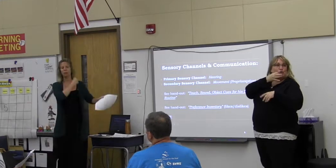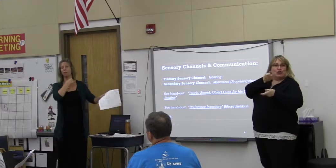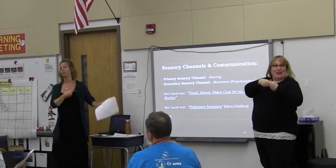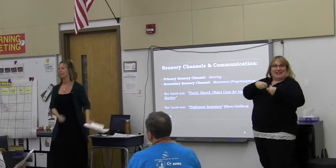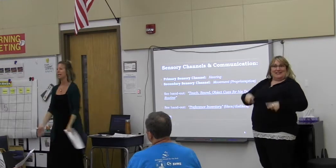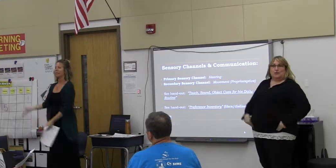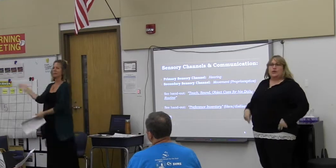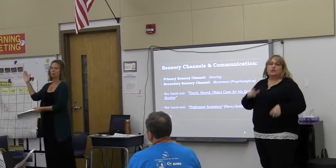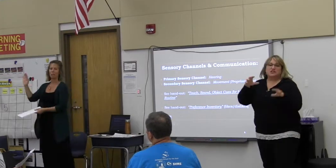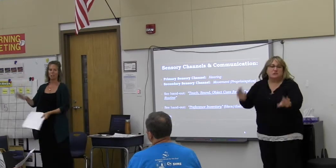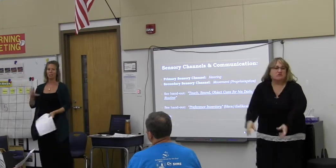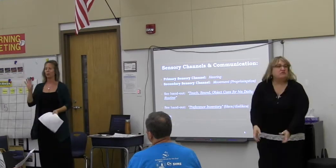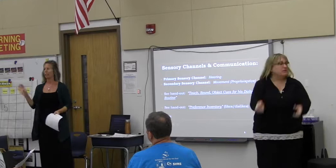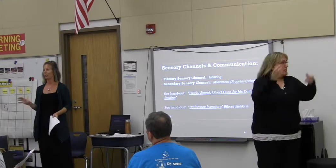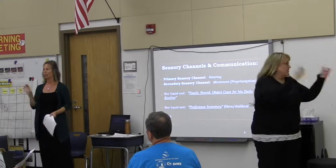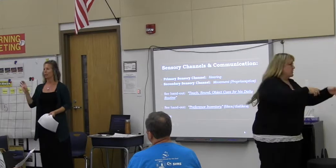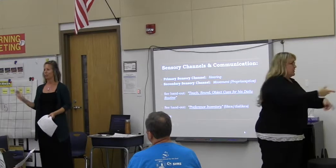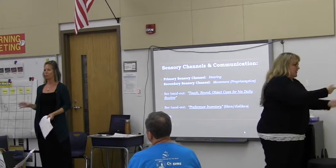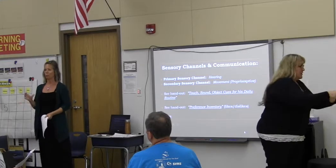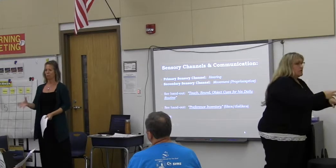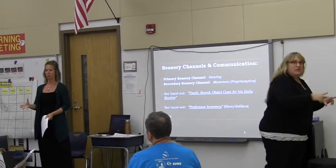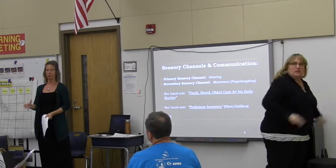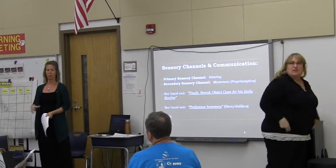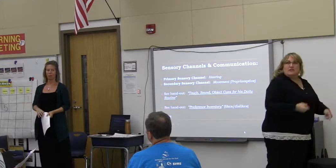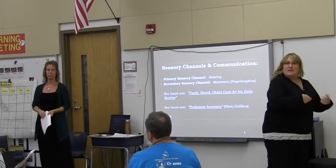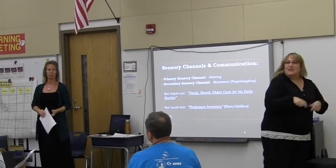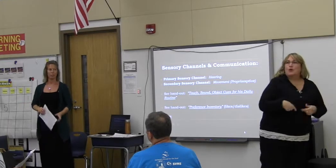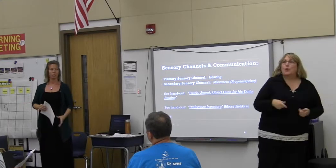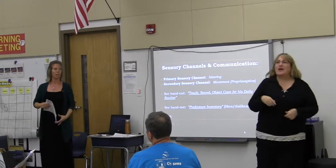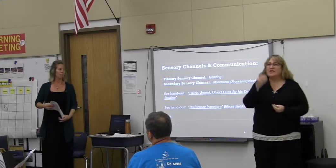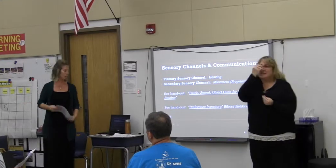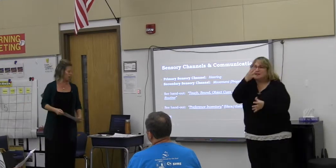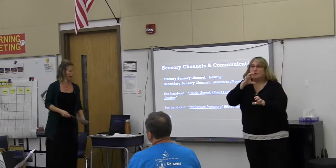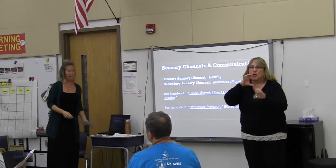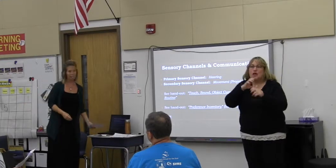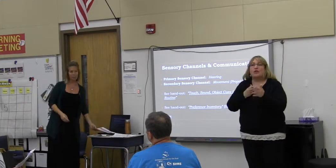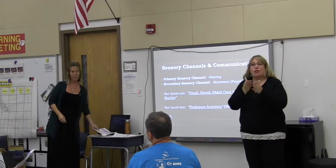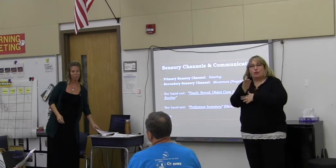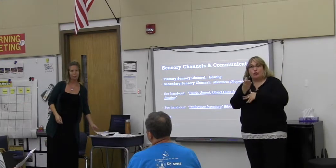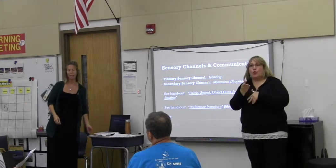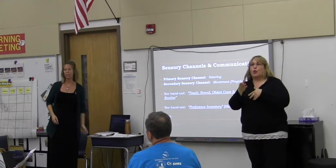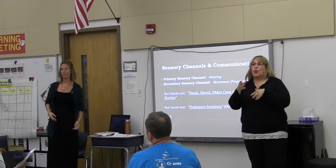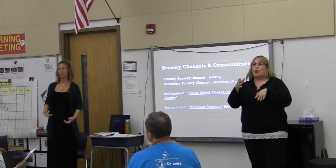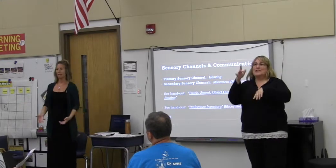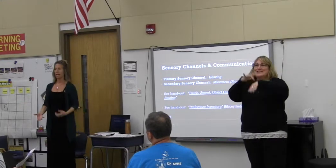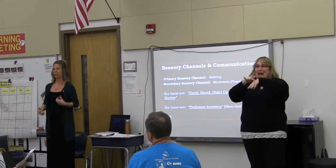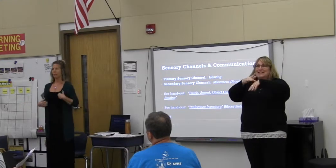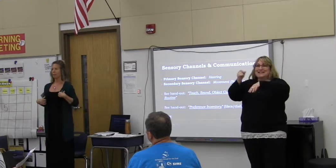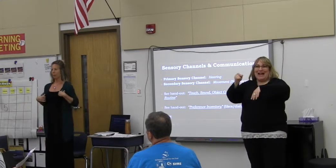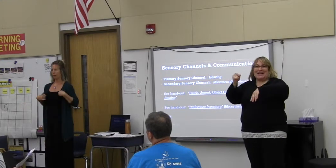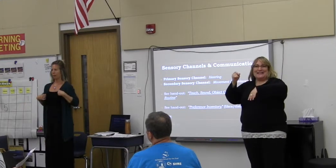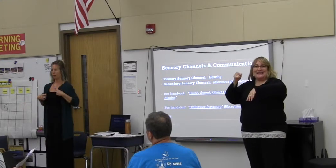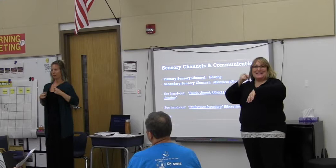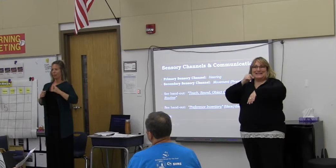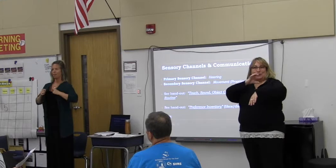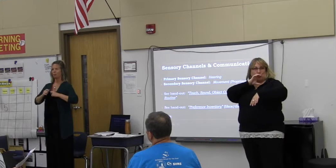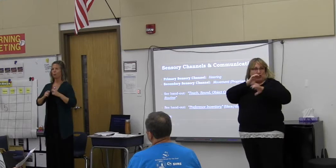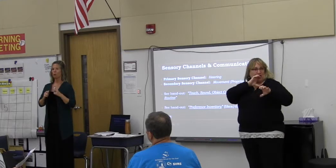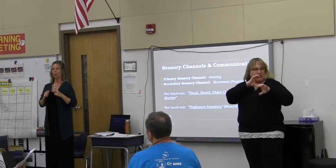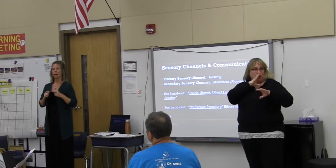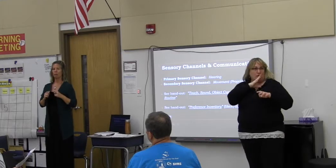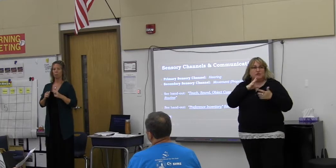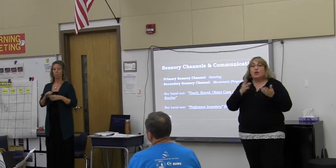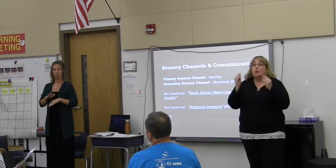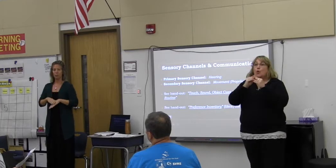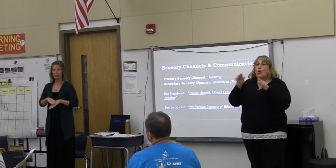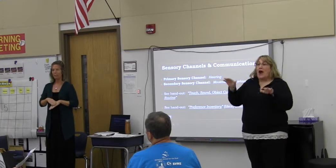pick them up and take them and do for them. The more active they can be in their day, the better. The